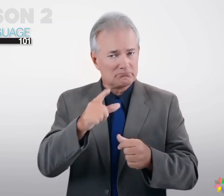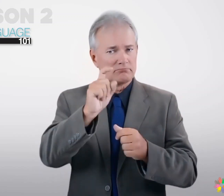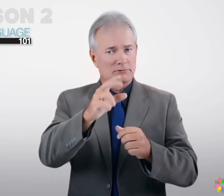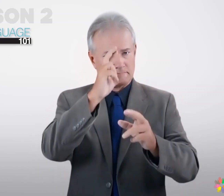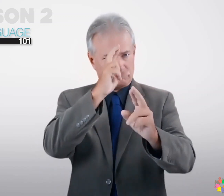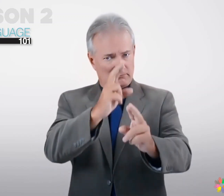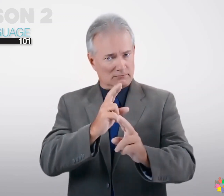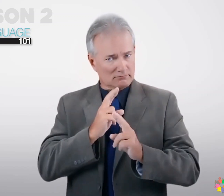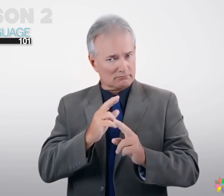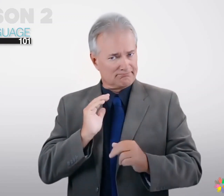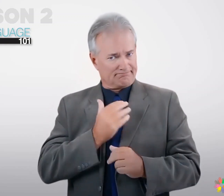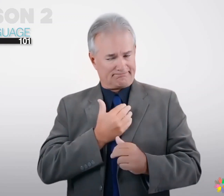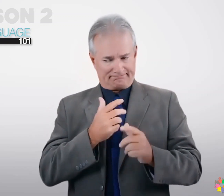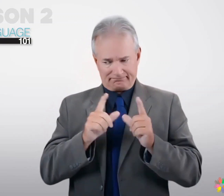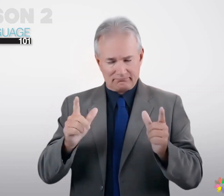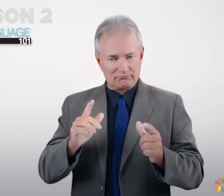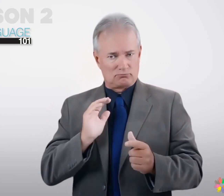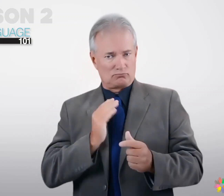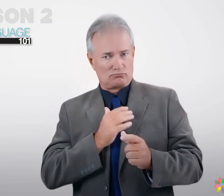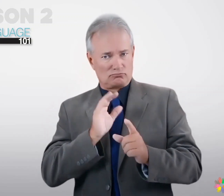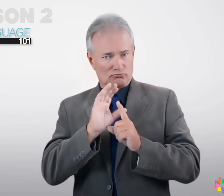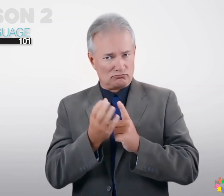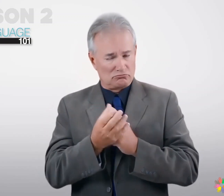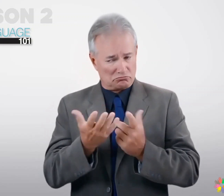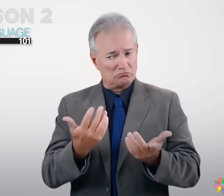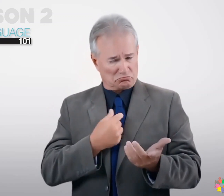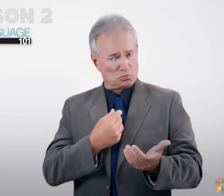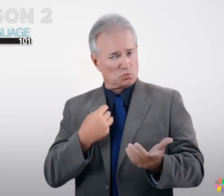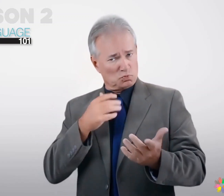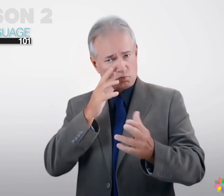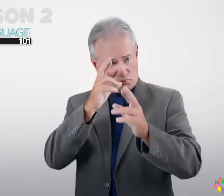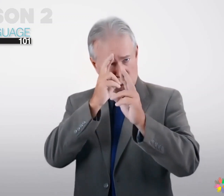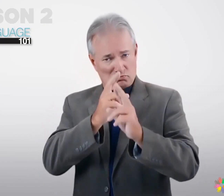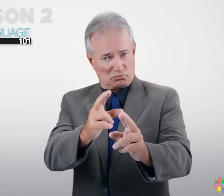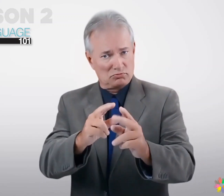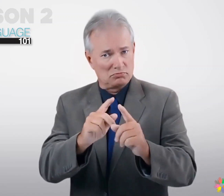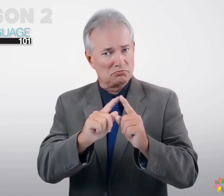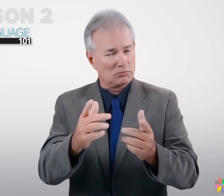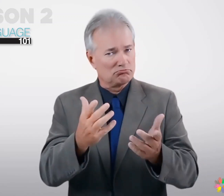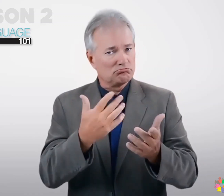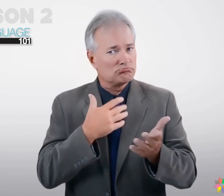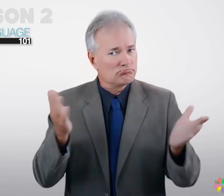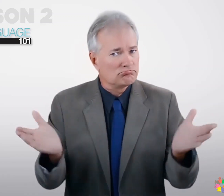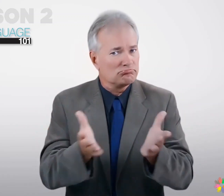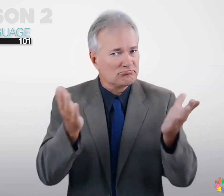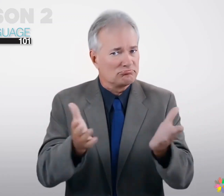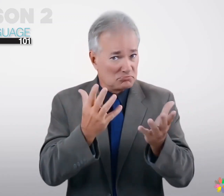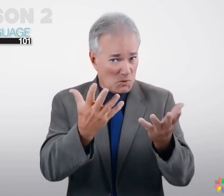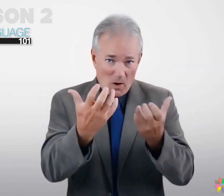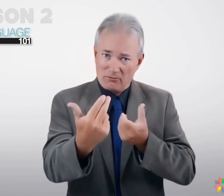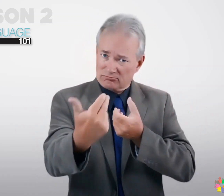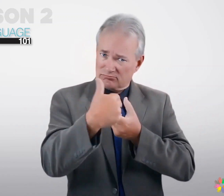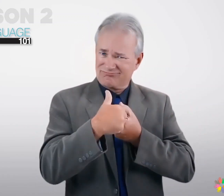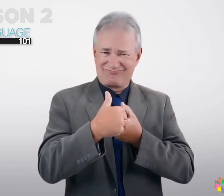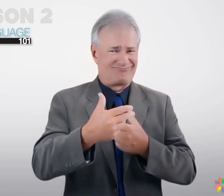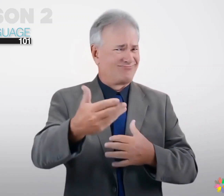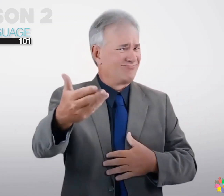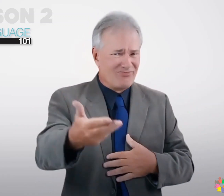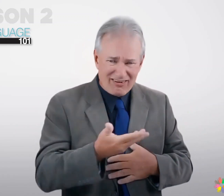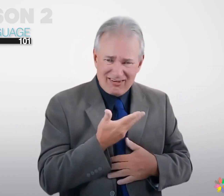but the only way for a hearing person to join our deaf culture is by our language. So I say respect that, and I certainly appreciate it, and